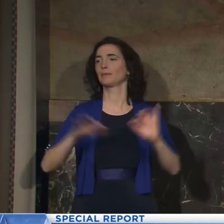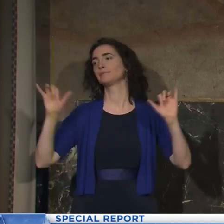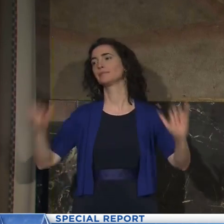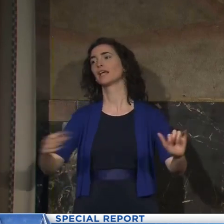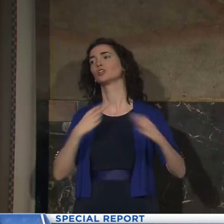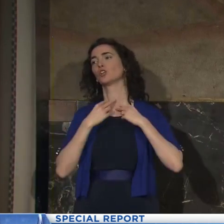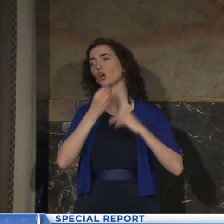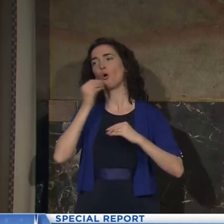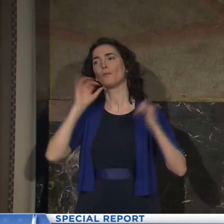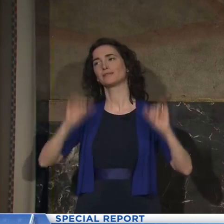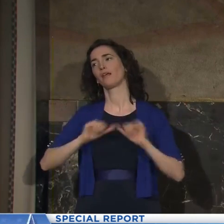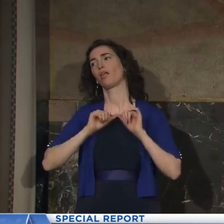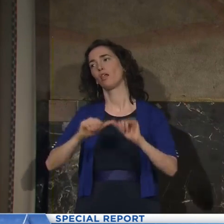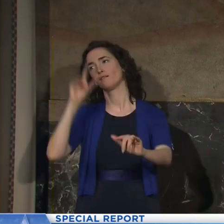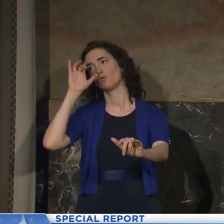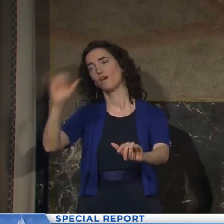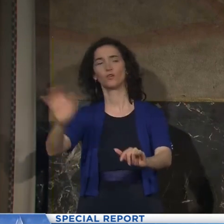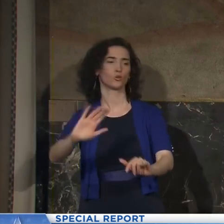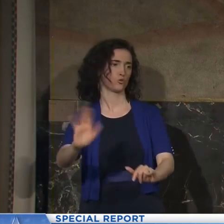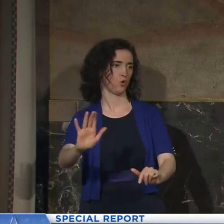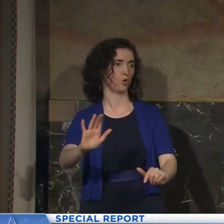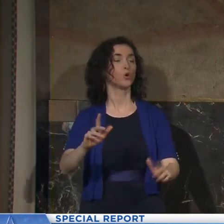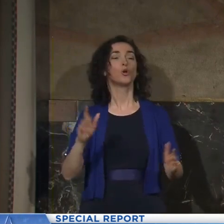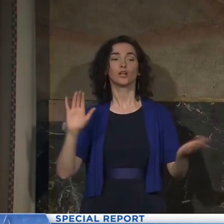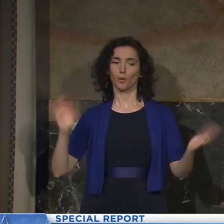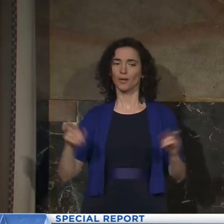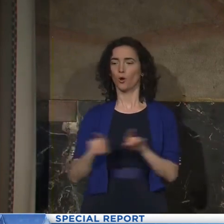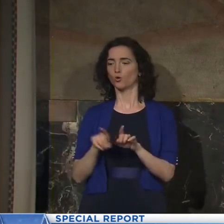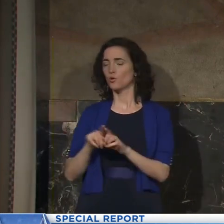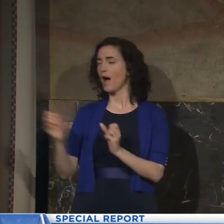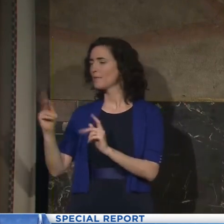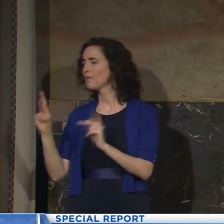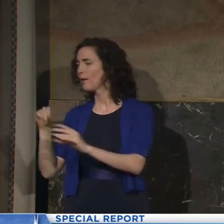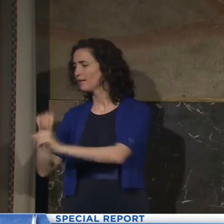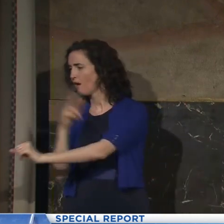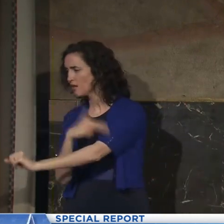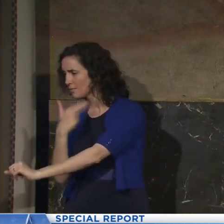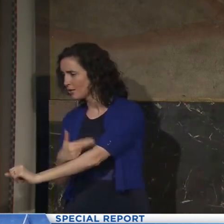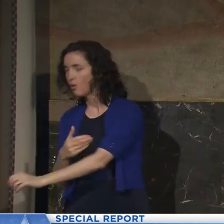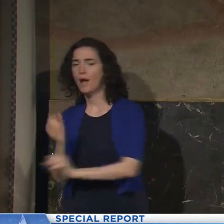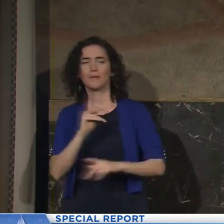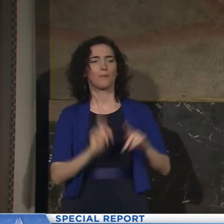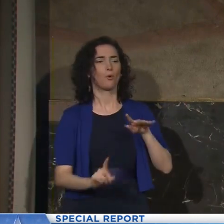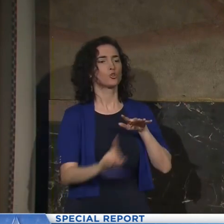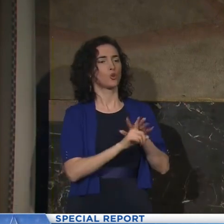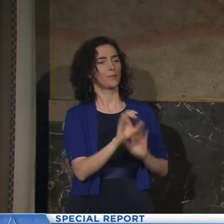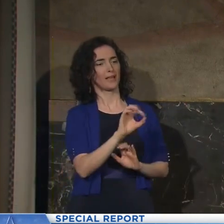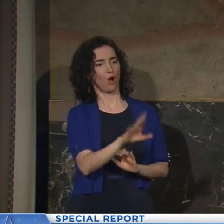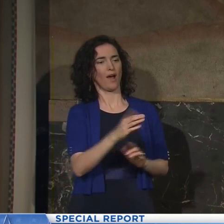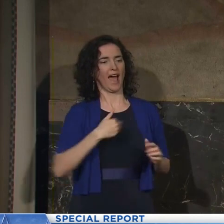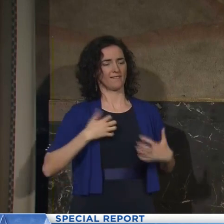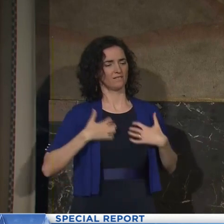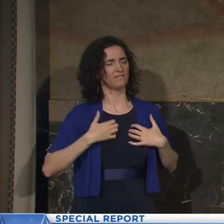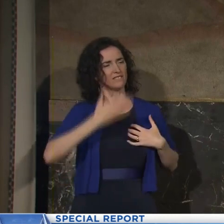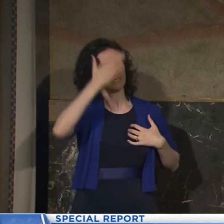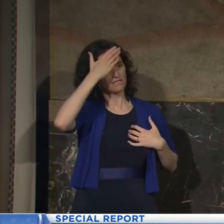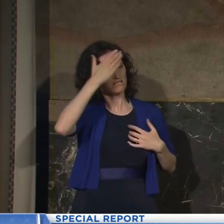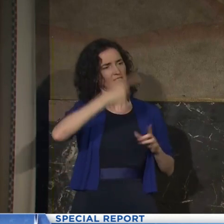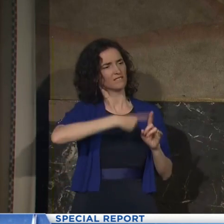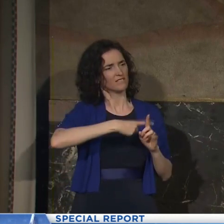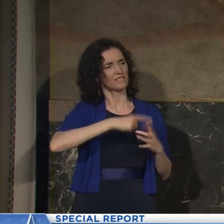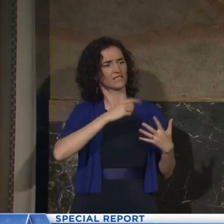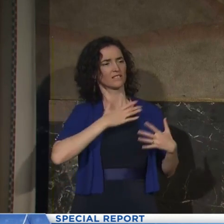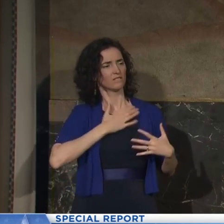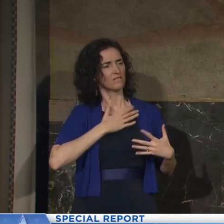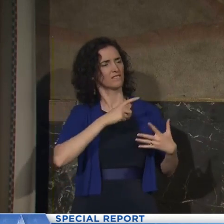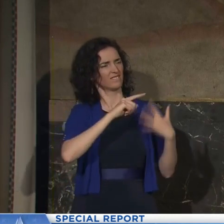to emergency departments with symptoms and what's going on with hospitalizations. And both of those are rosier pictures than they were